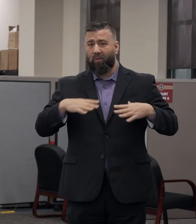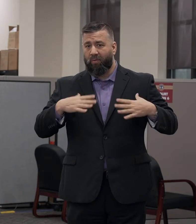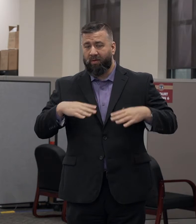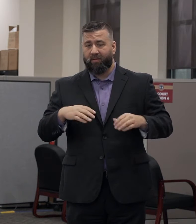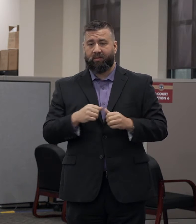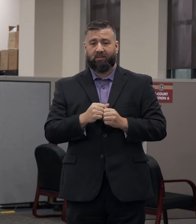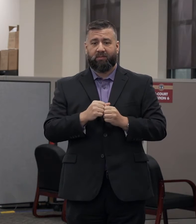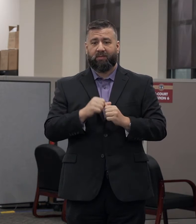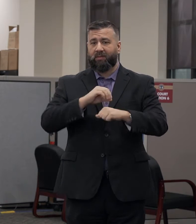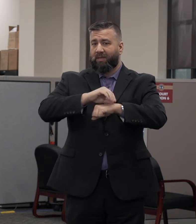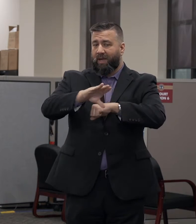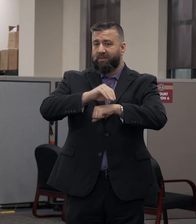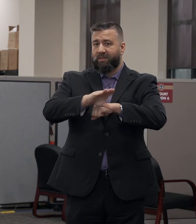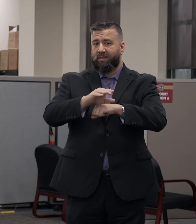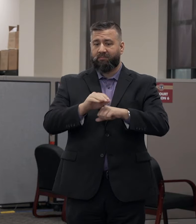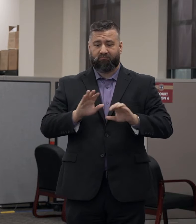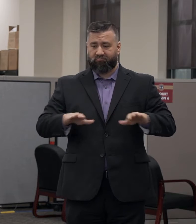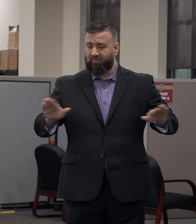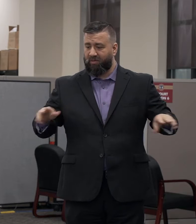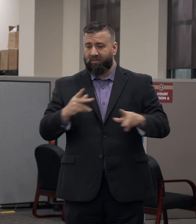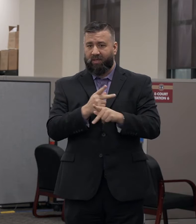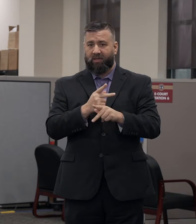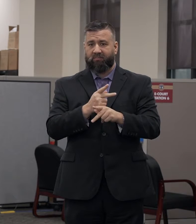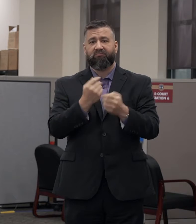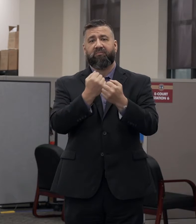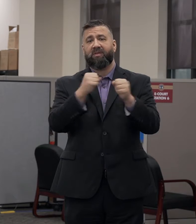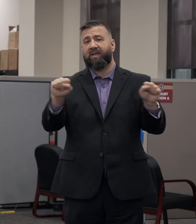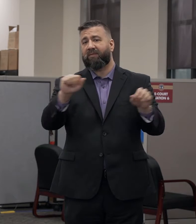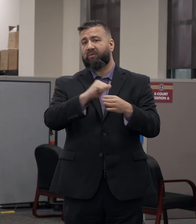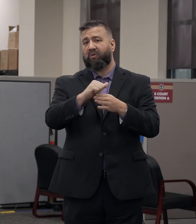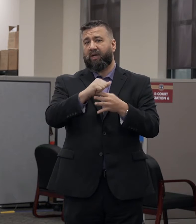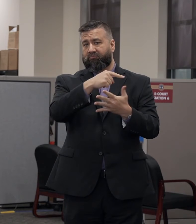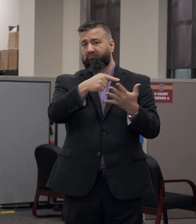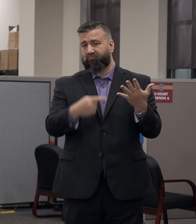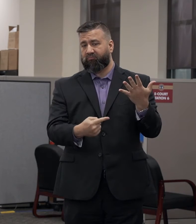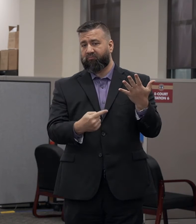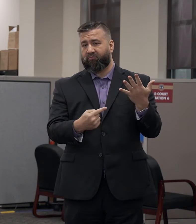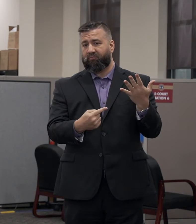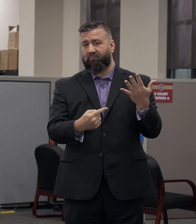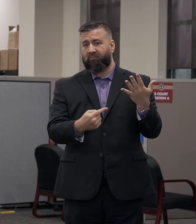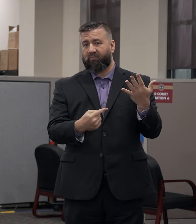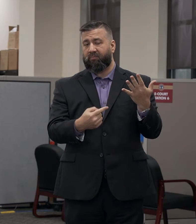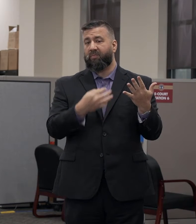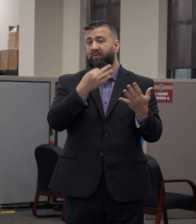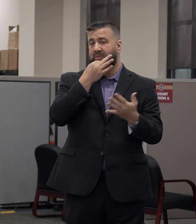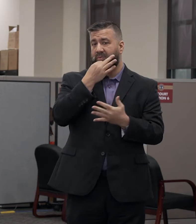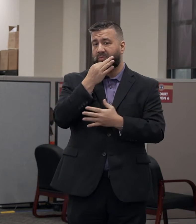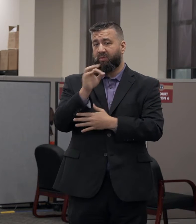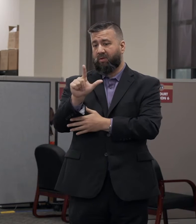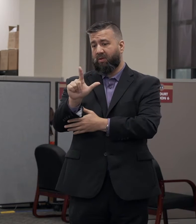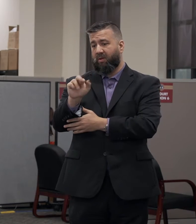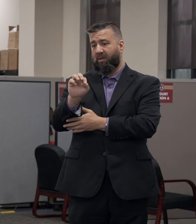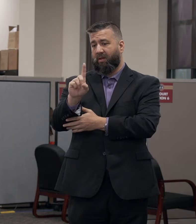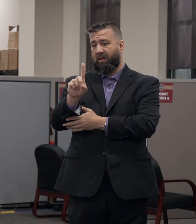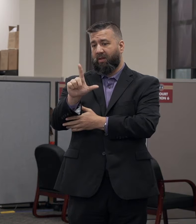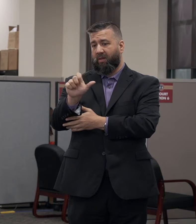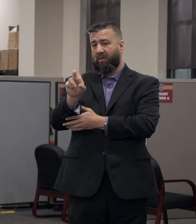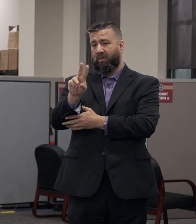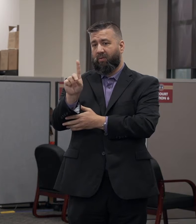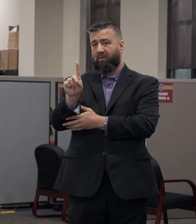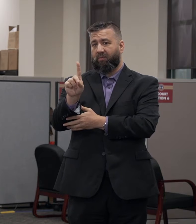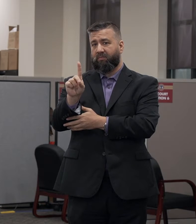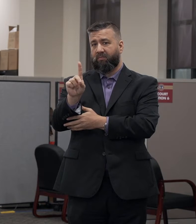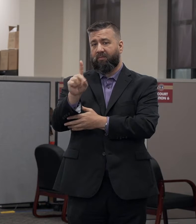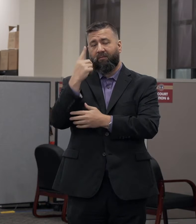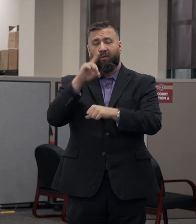training, counseling, and safety training. Soon, landlord-tenant mediation services for eviction cases will